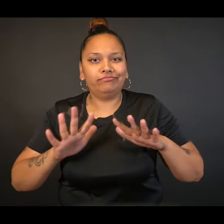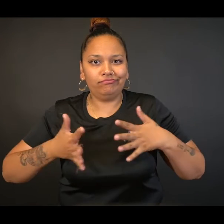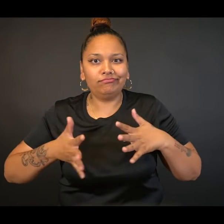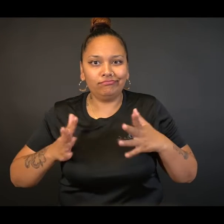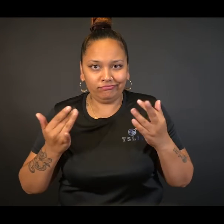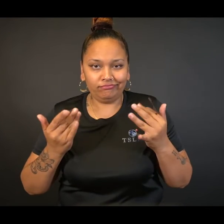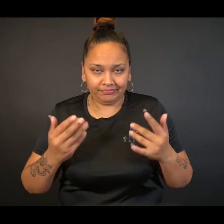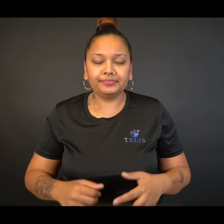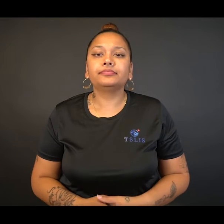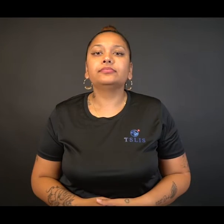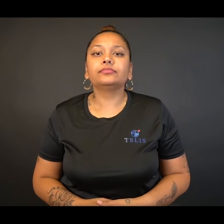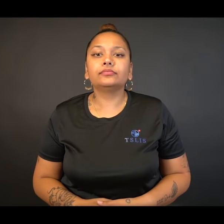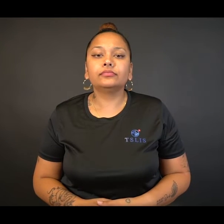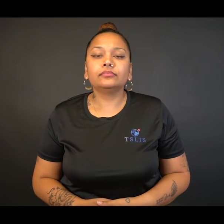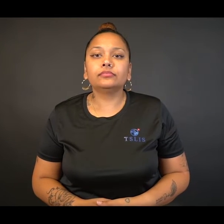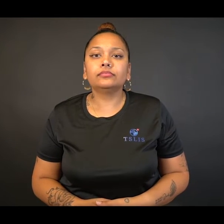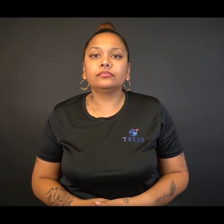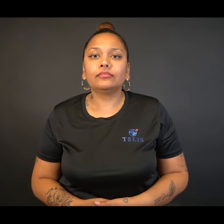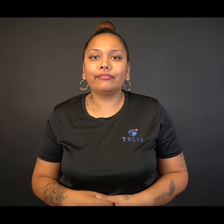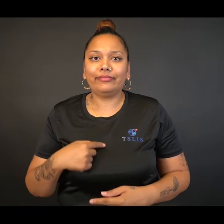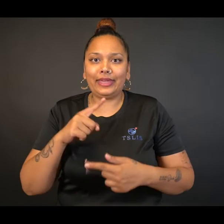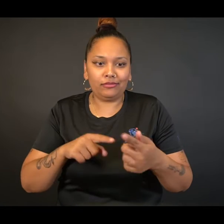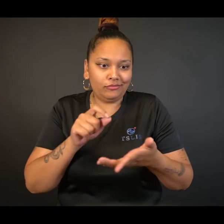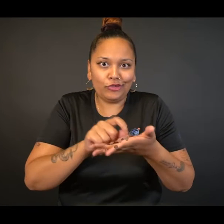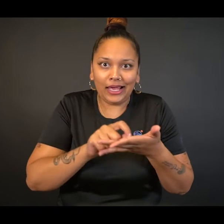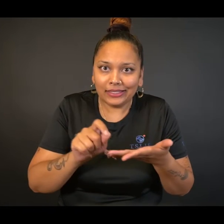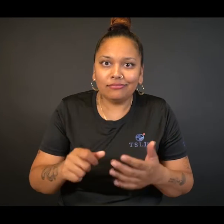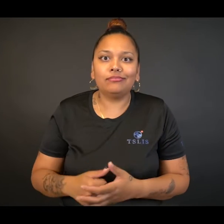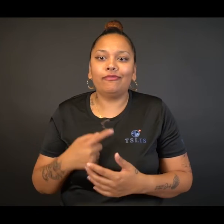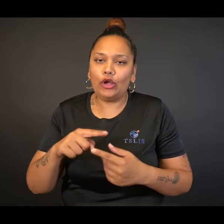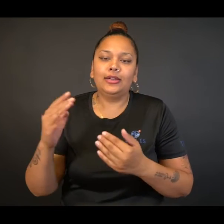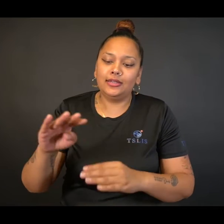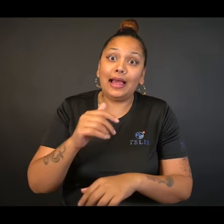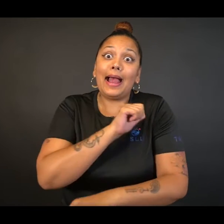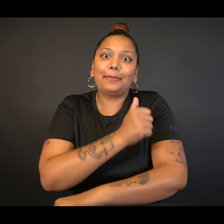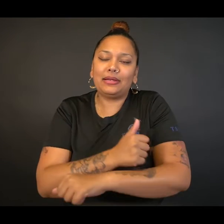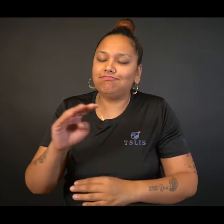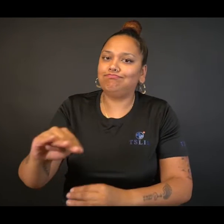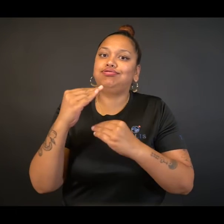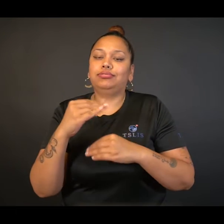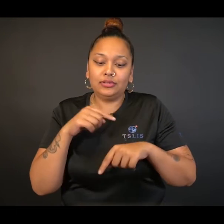also affects my ability to work with the printed word.